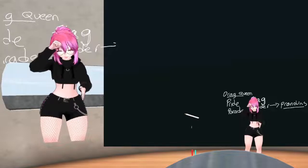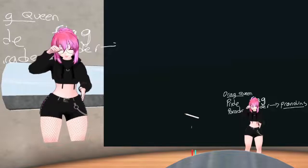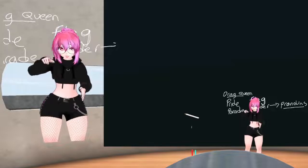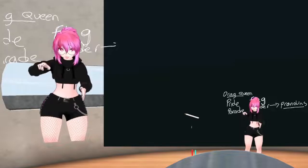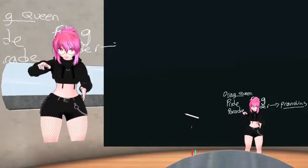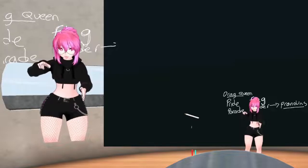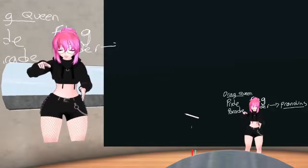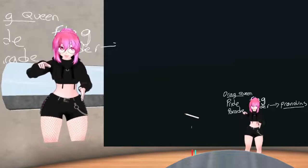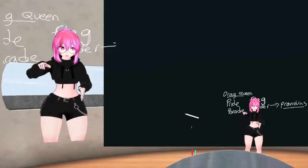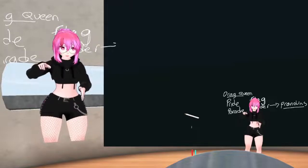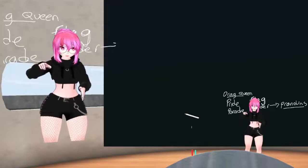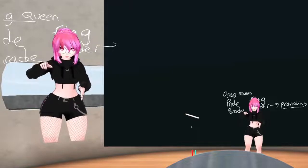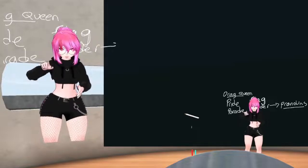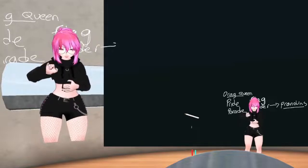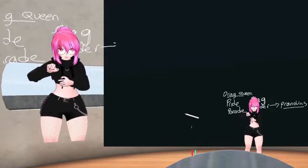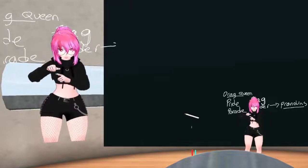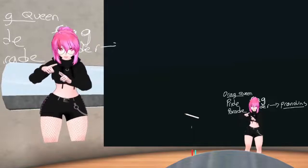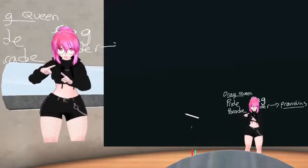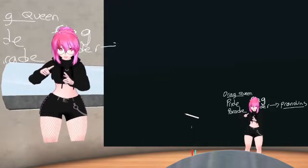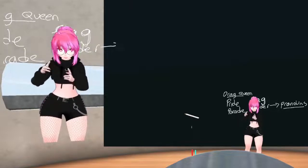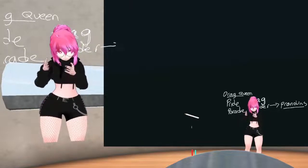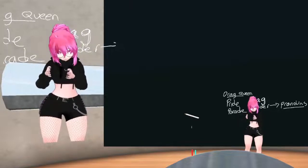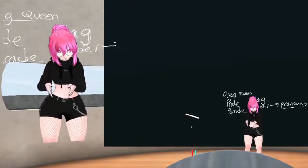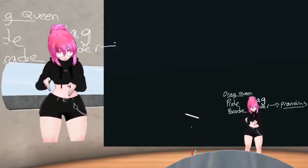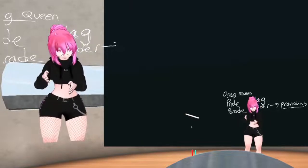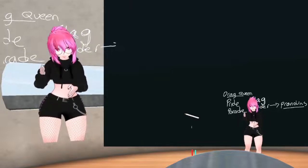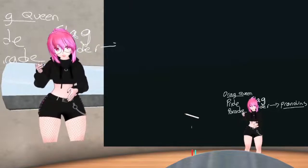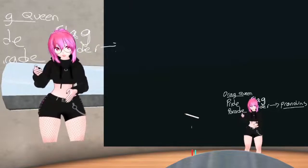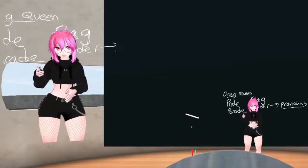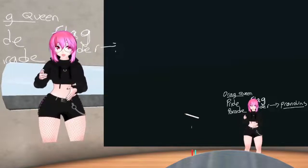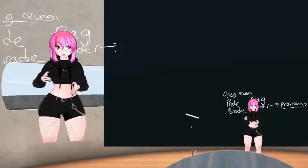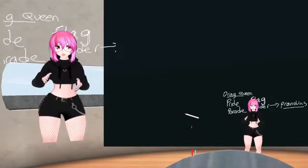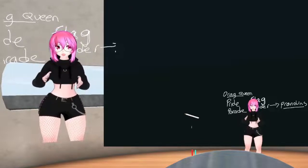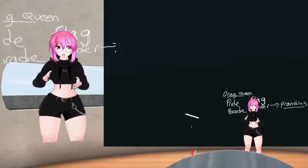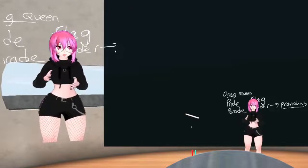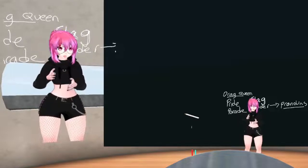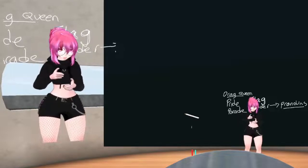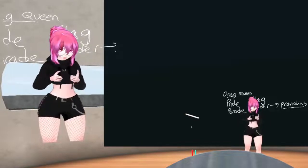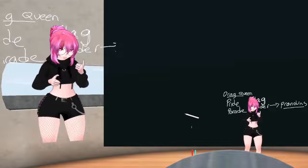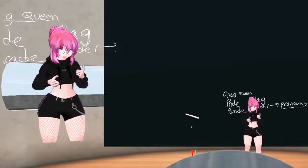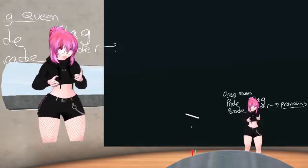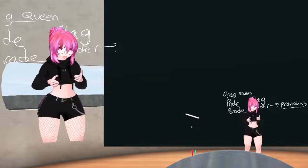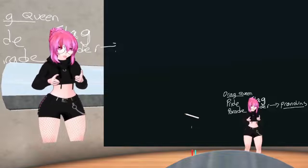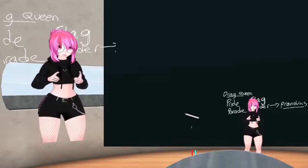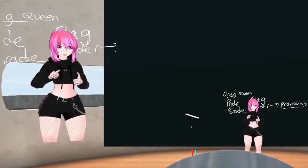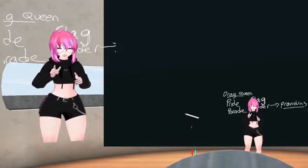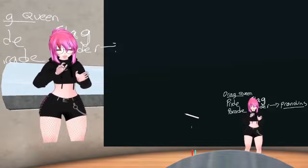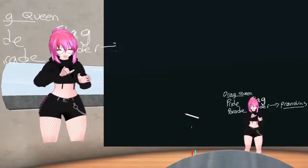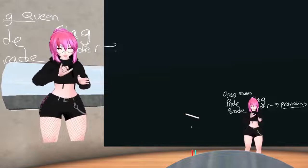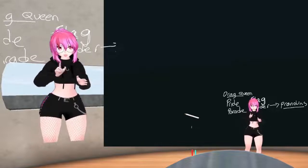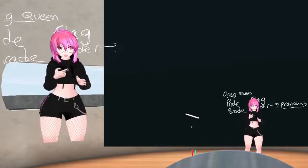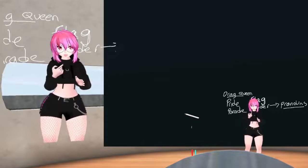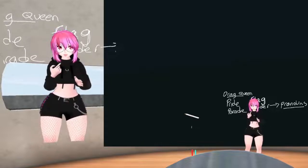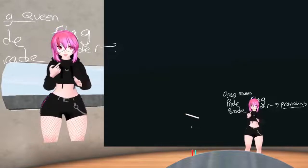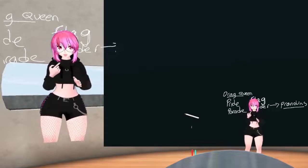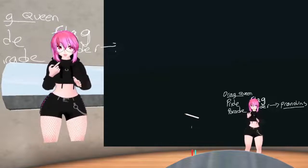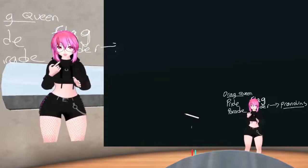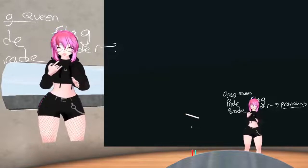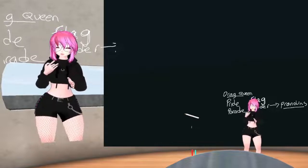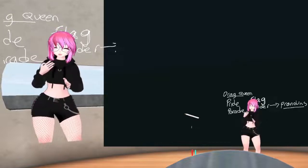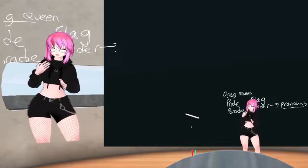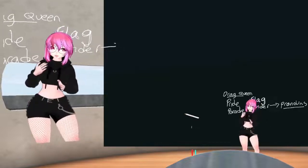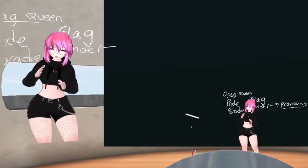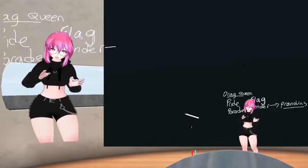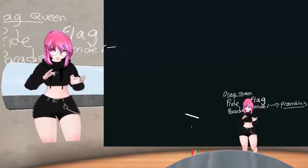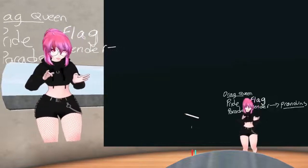boy, male, point. Or like we said, person, and then point. But most of the time, that is only going to be